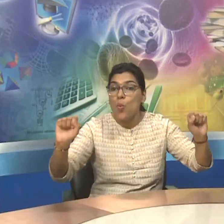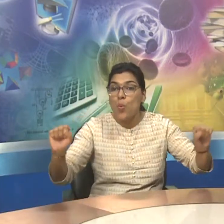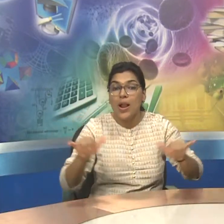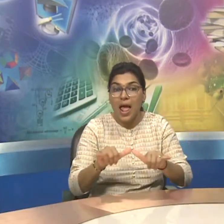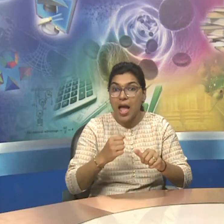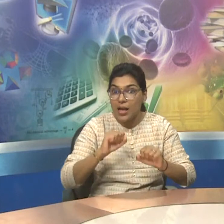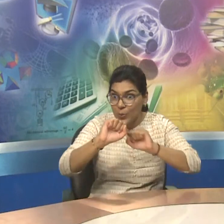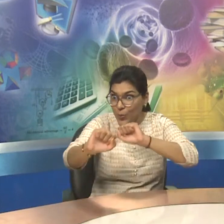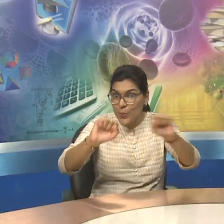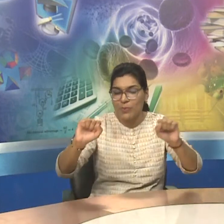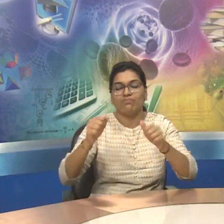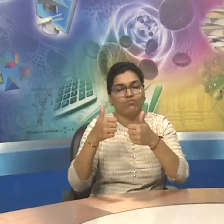contract.